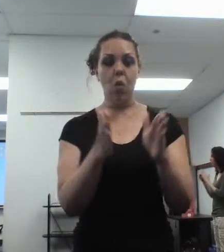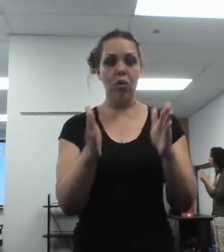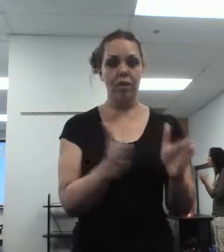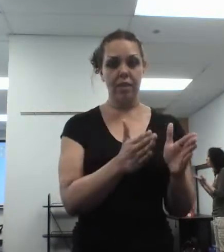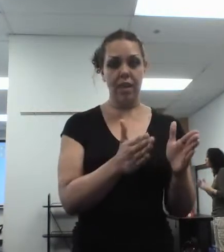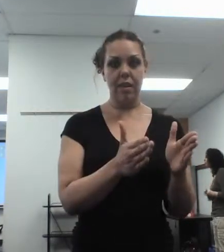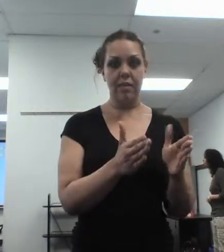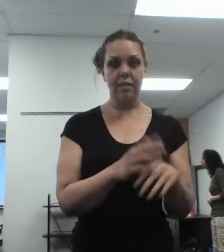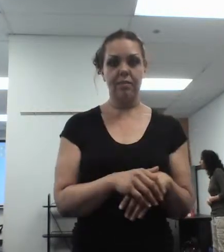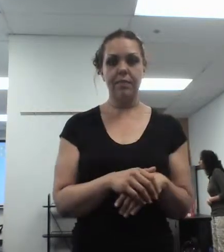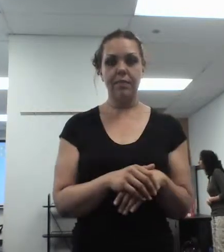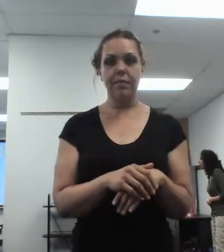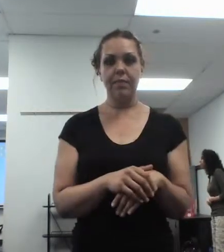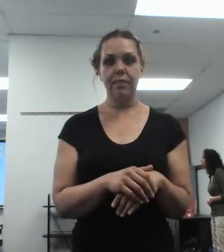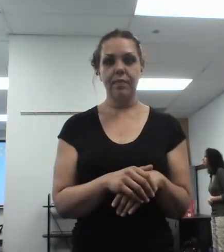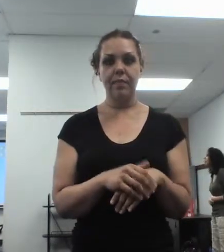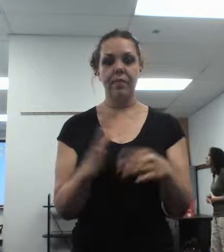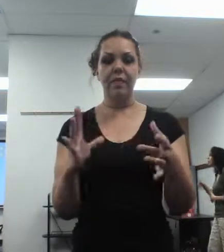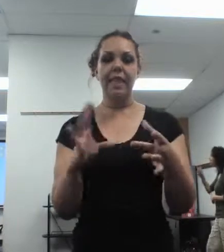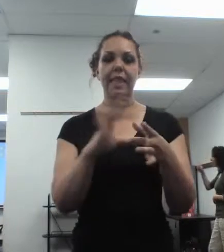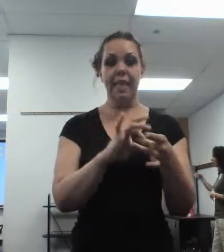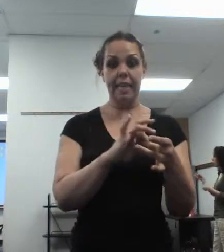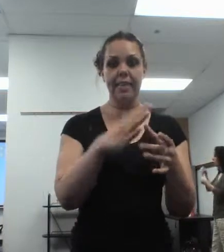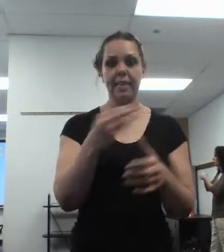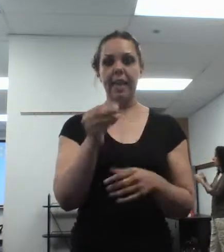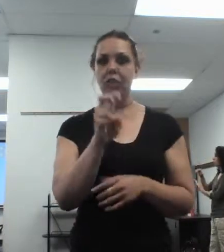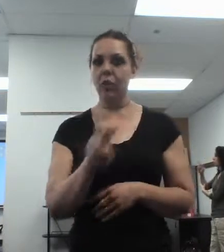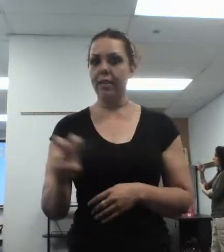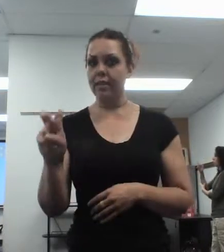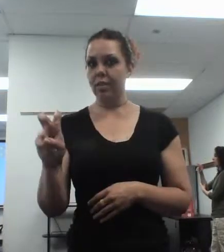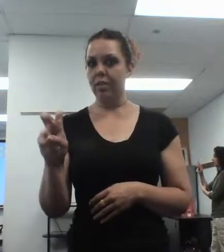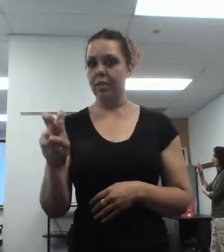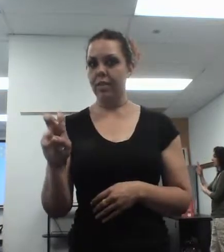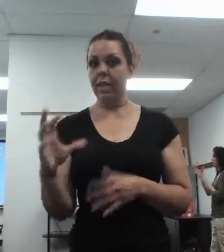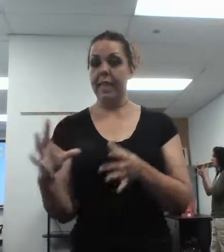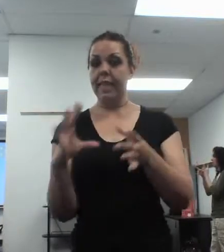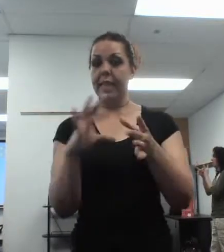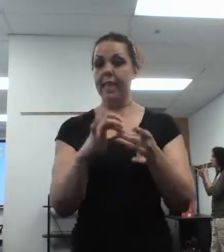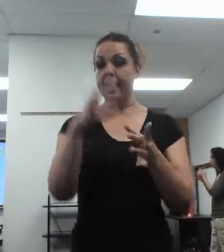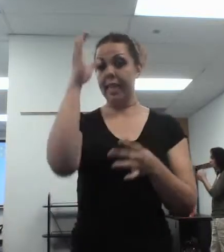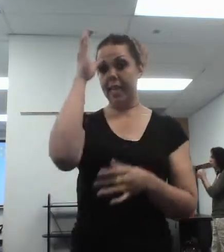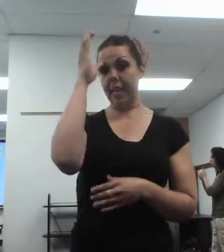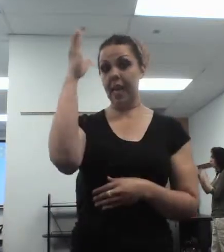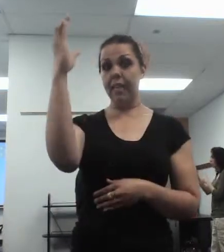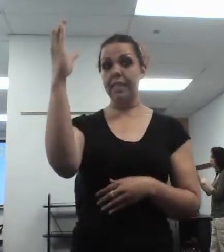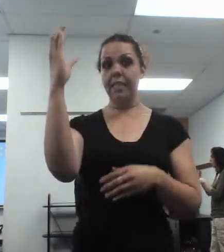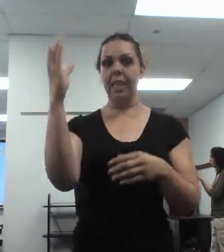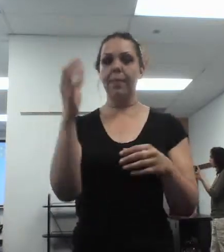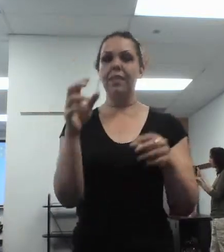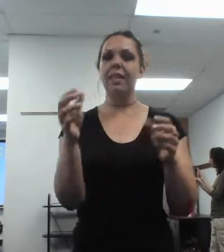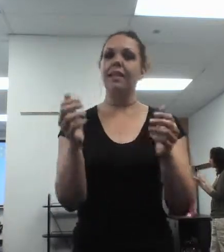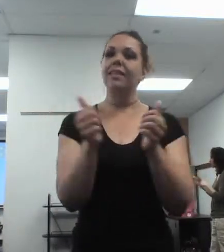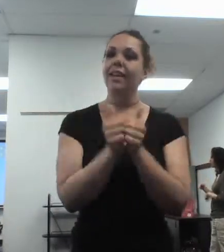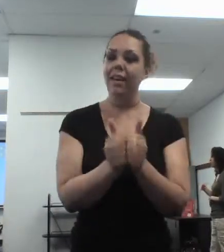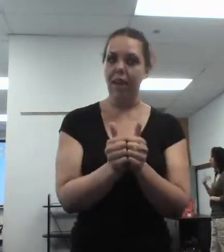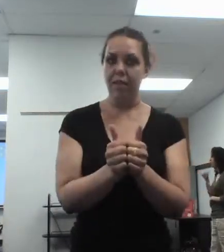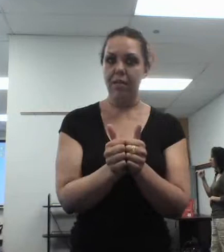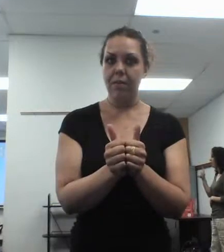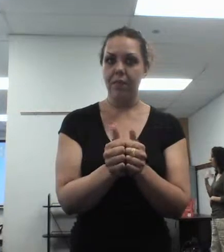Right. Links and transitions. Link your concepts together and make smooth transitions that connect the concepts